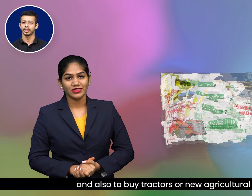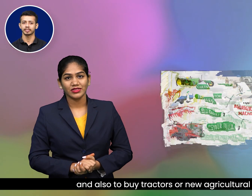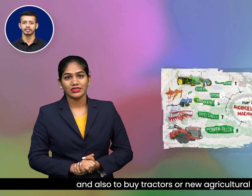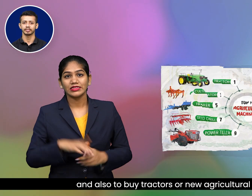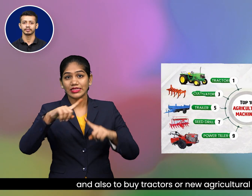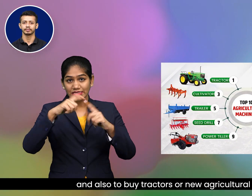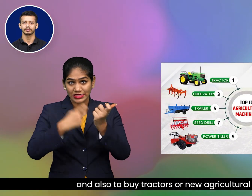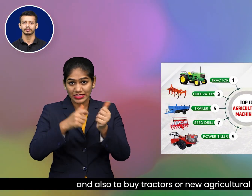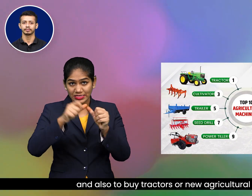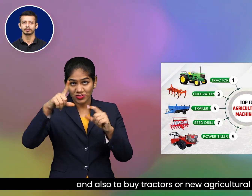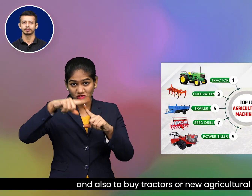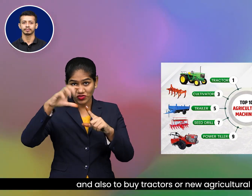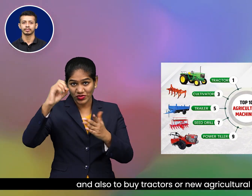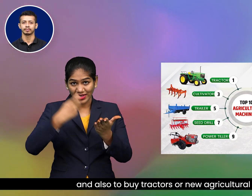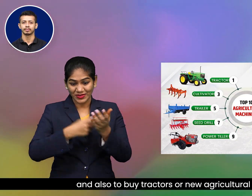tractor